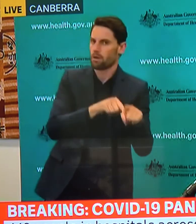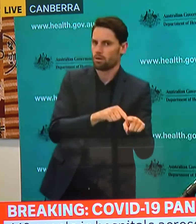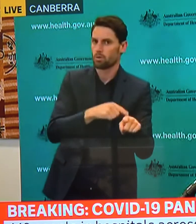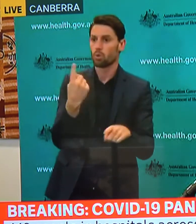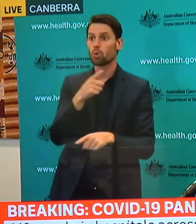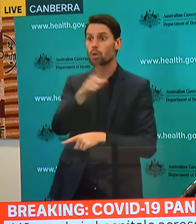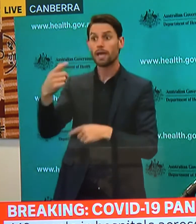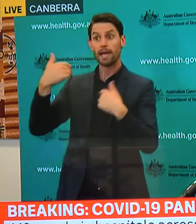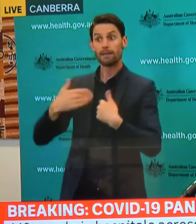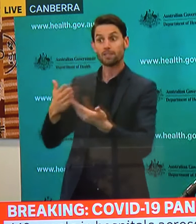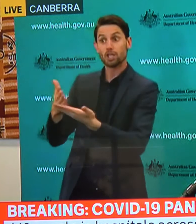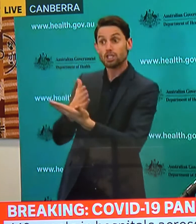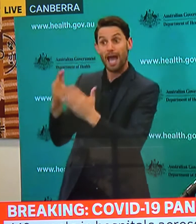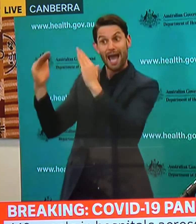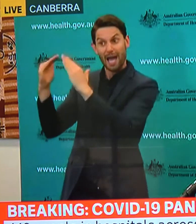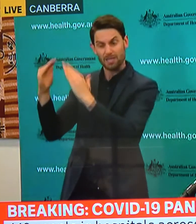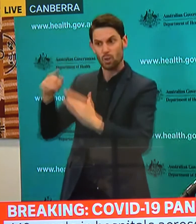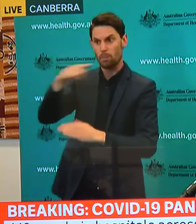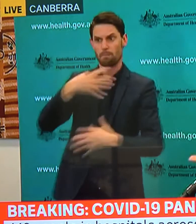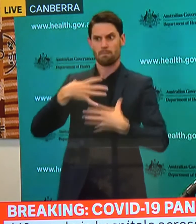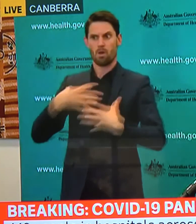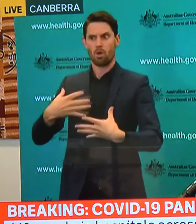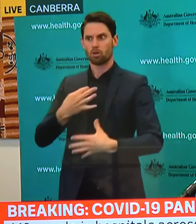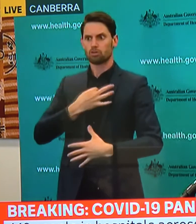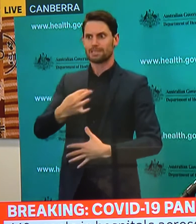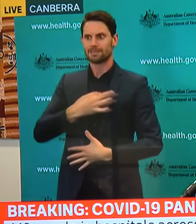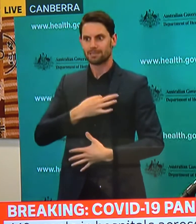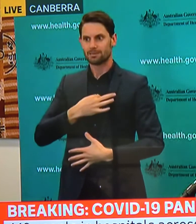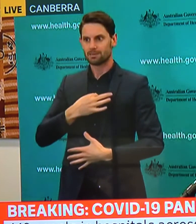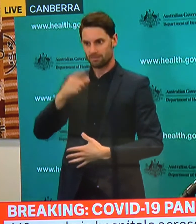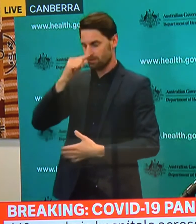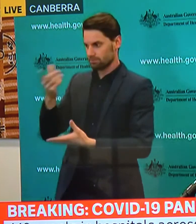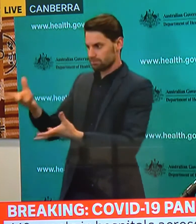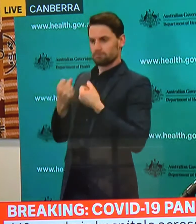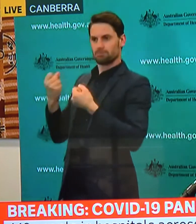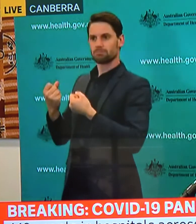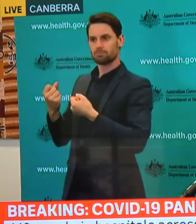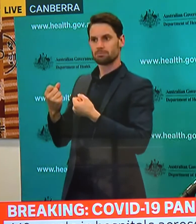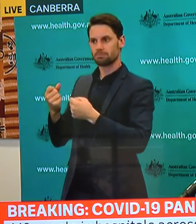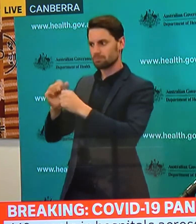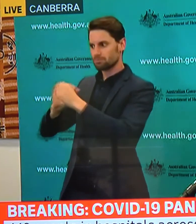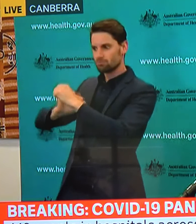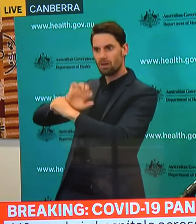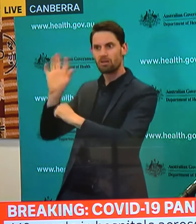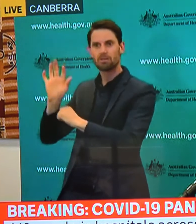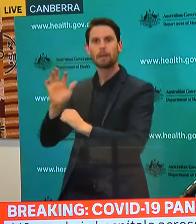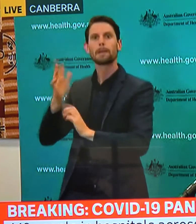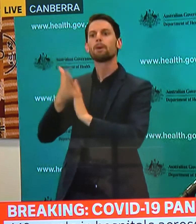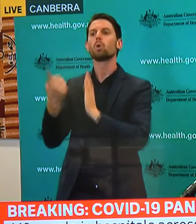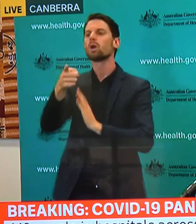shared housing, that's already a higher risk. So shared housing, as in a barracks, for example, or a boarding